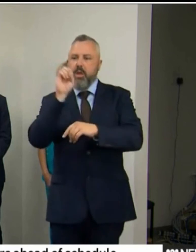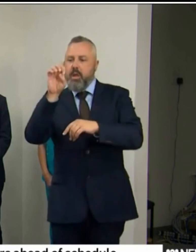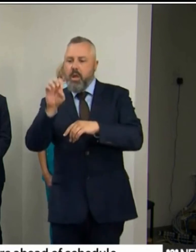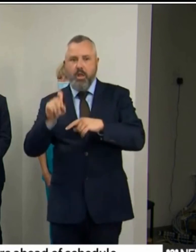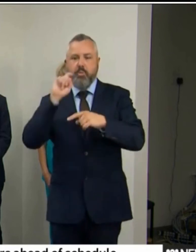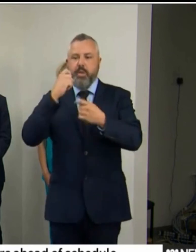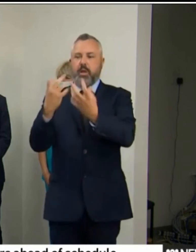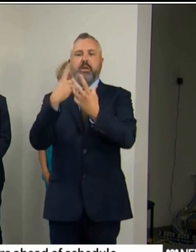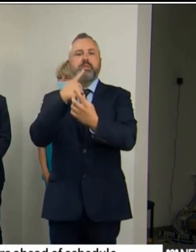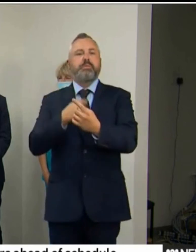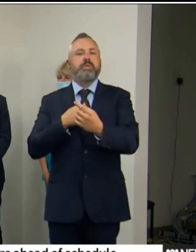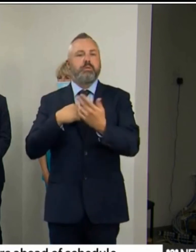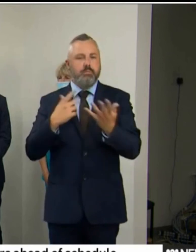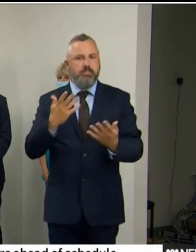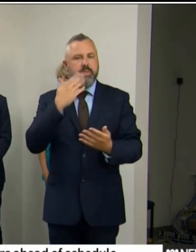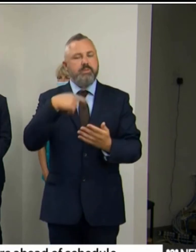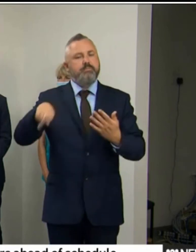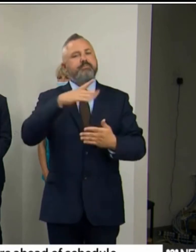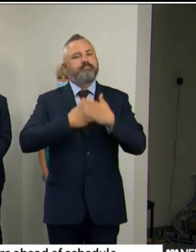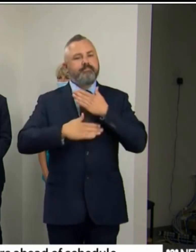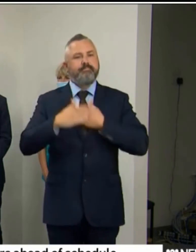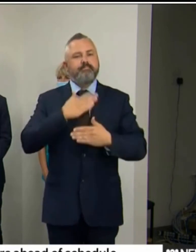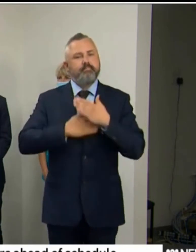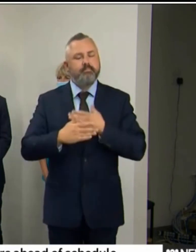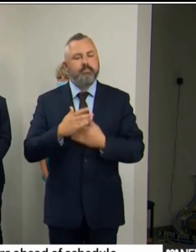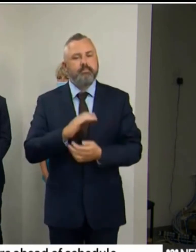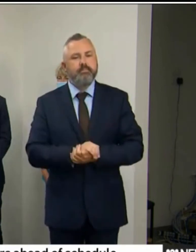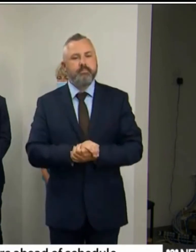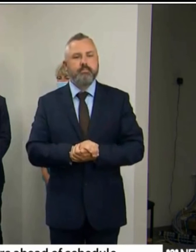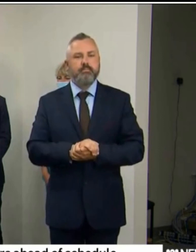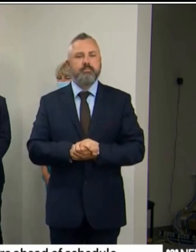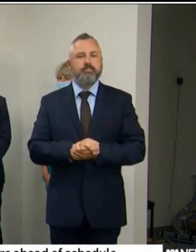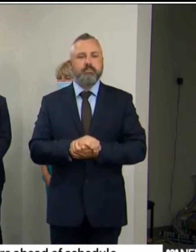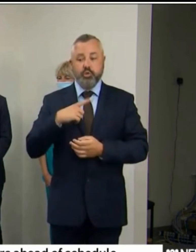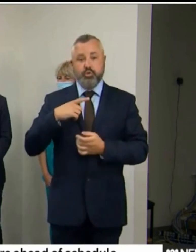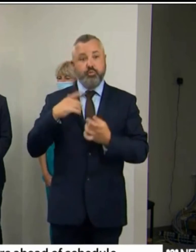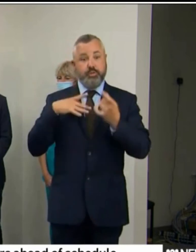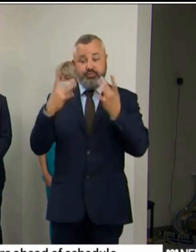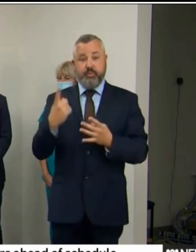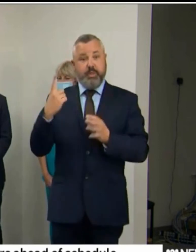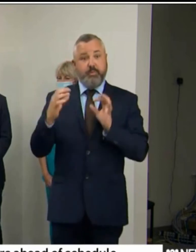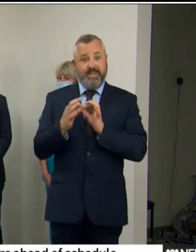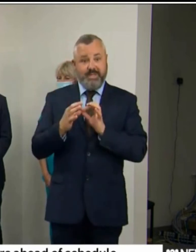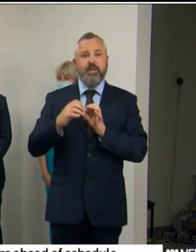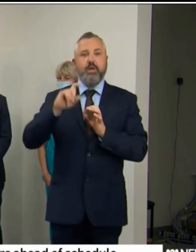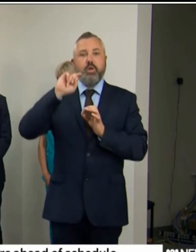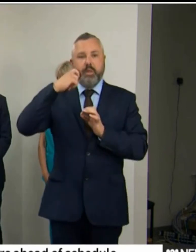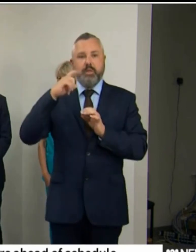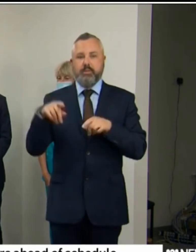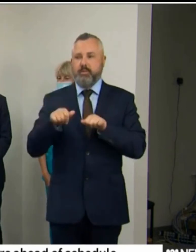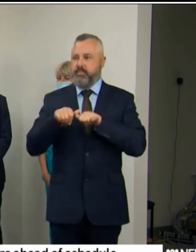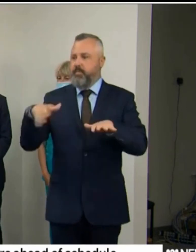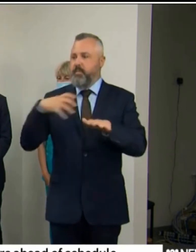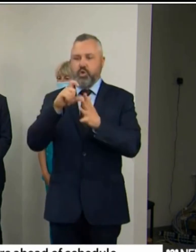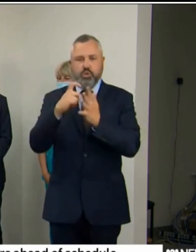the stand-up in 1B will be progressive. There'll be more clinics, more GPs coming on every week, but then